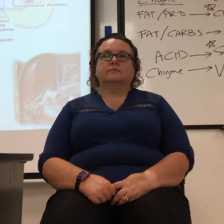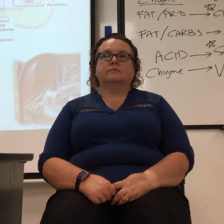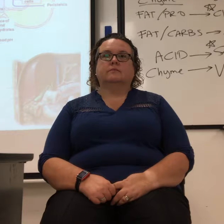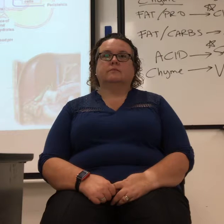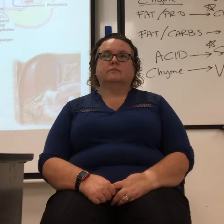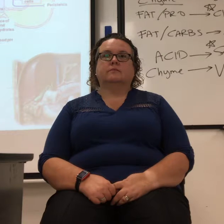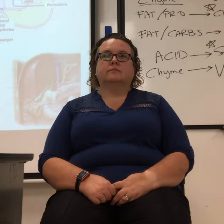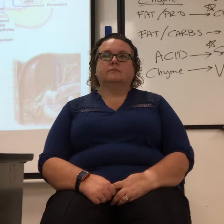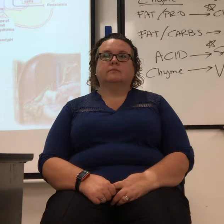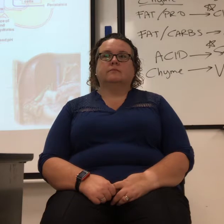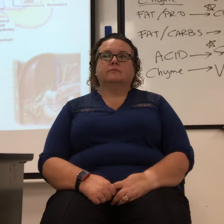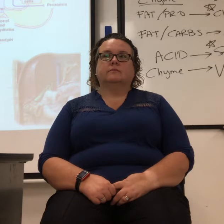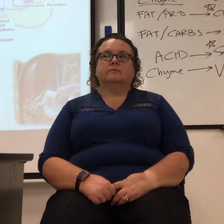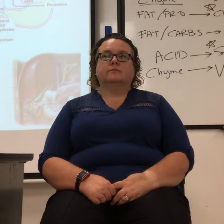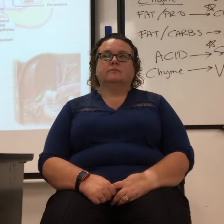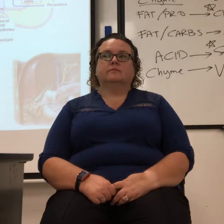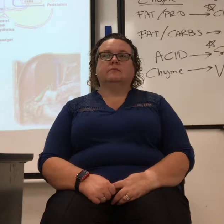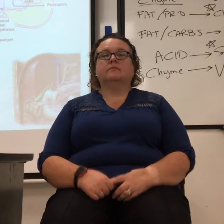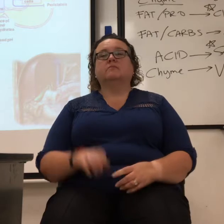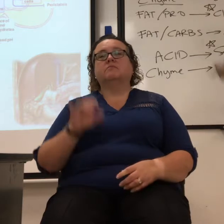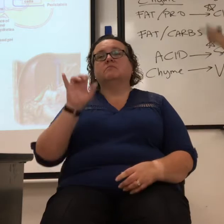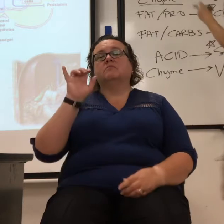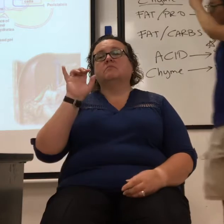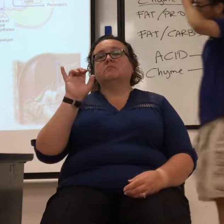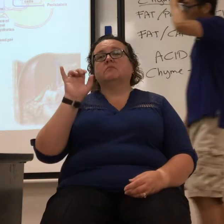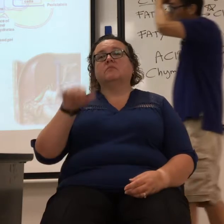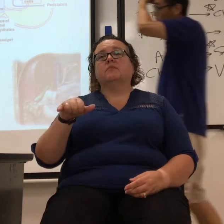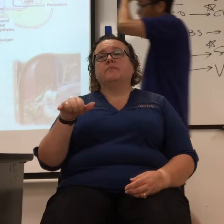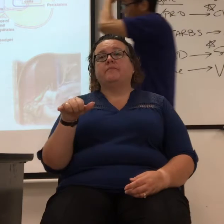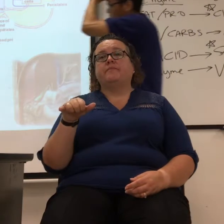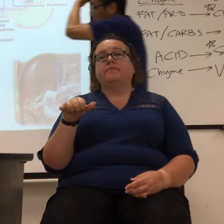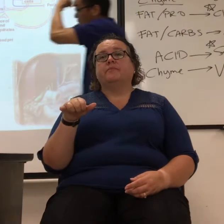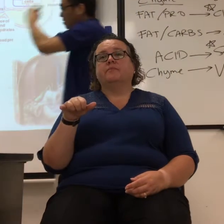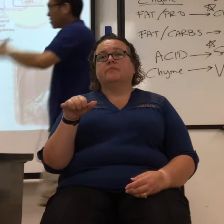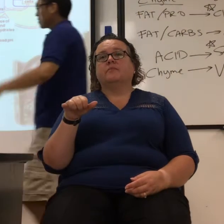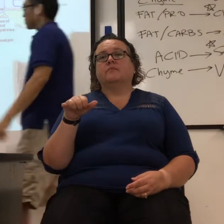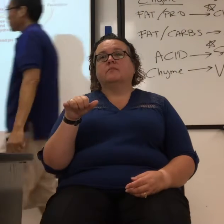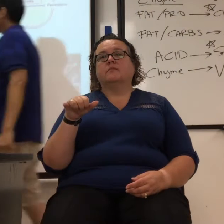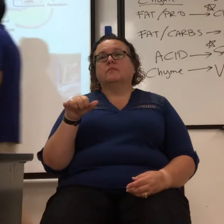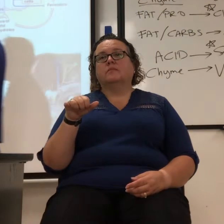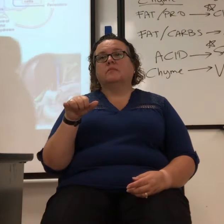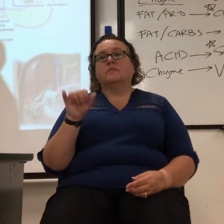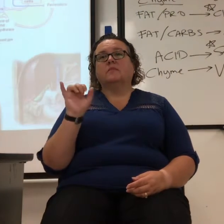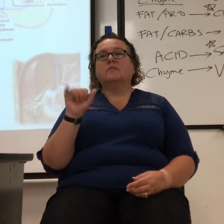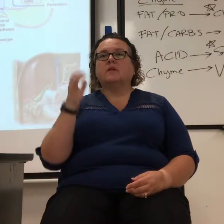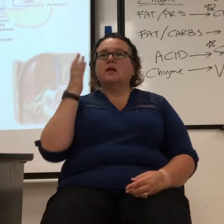Now, that's why I get a little sleepy after a meal.